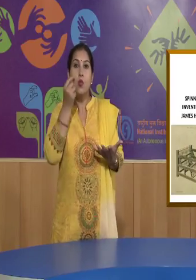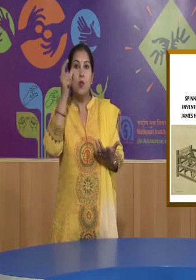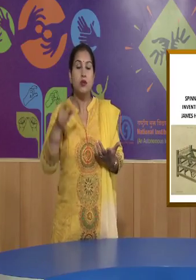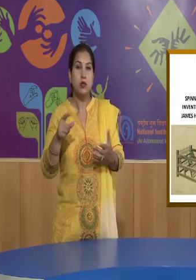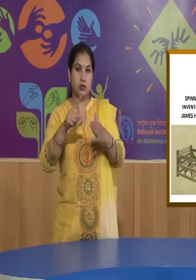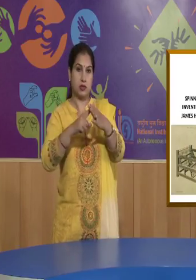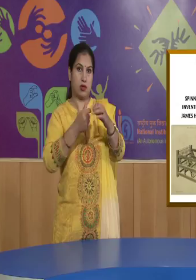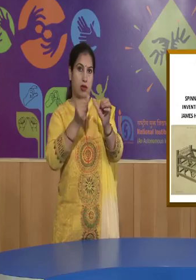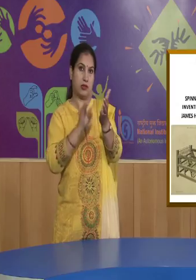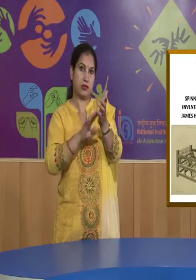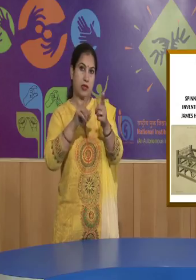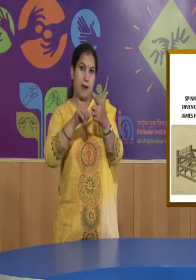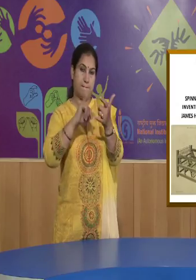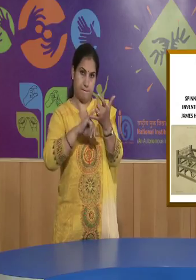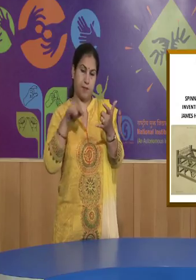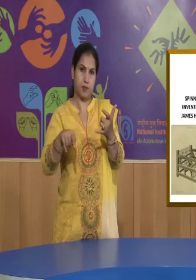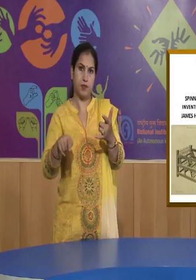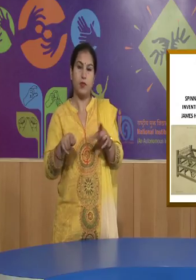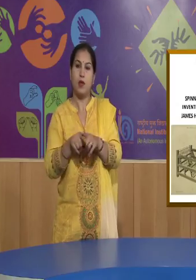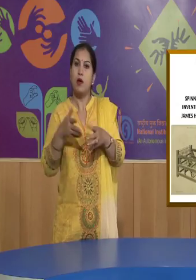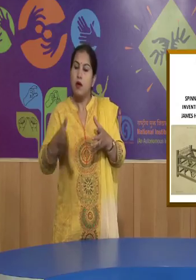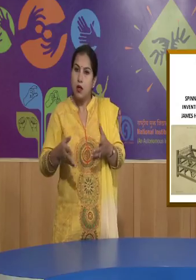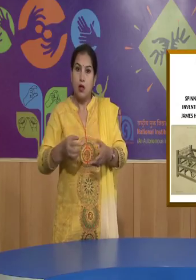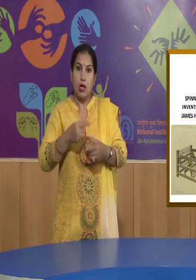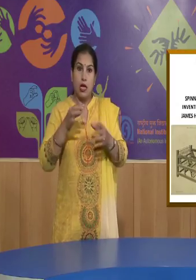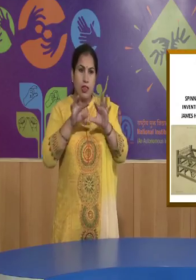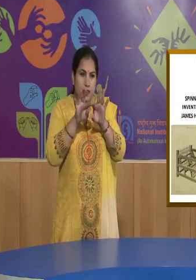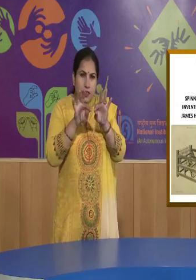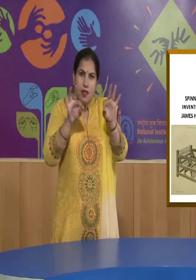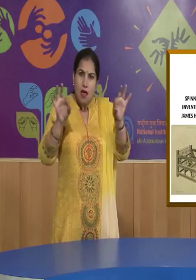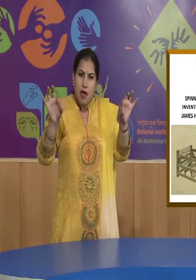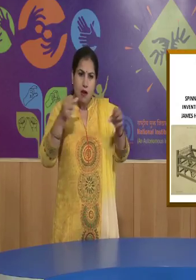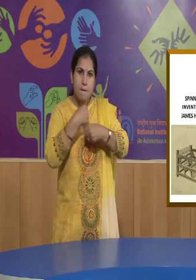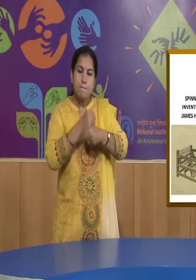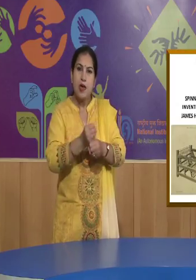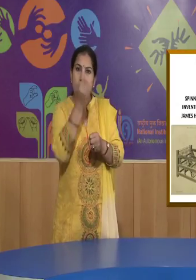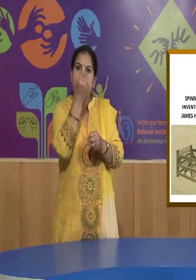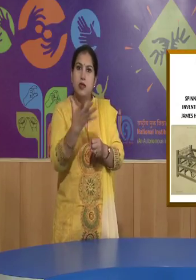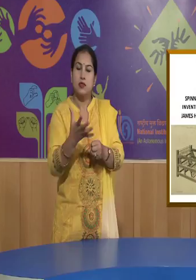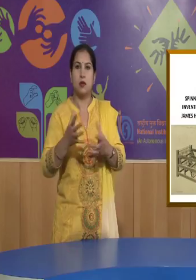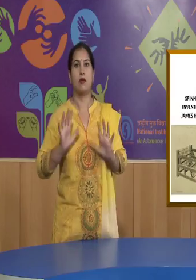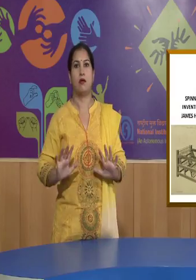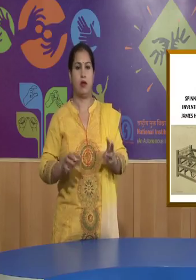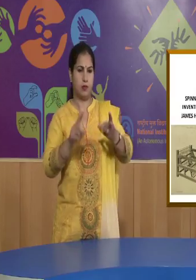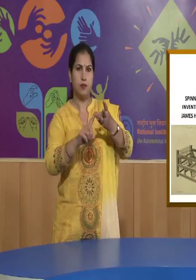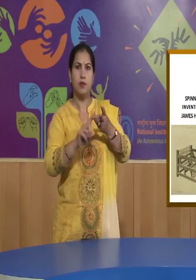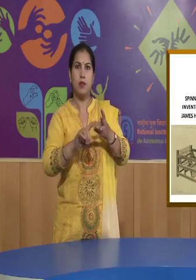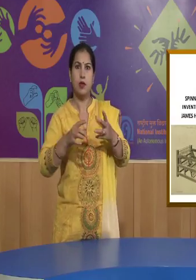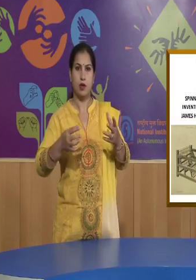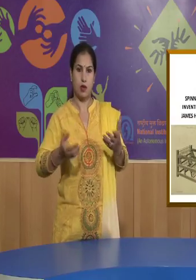This useful device increased production of thread, Thus, textile industry